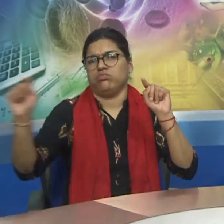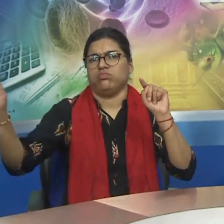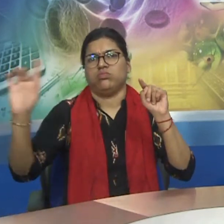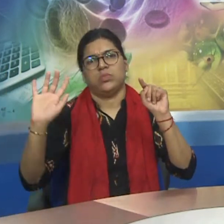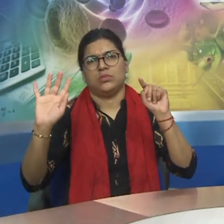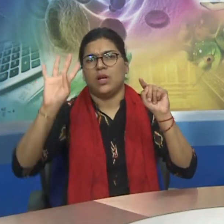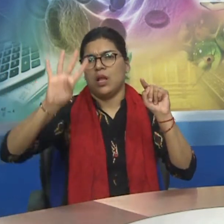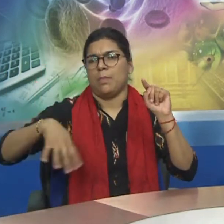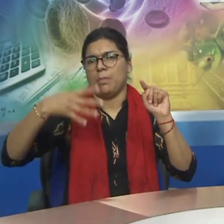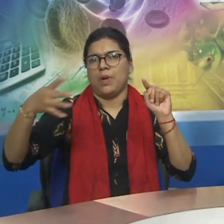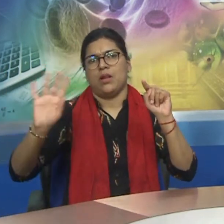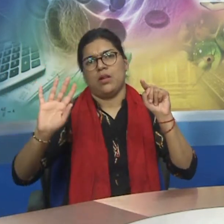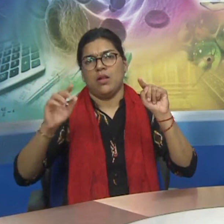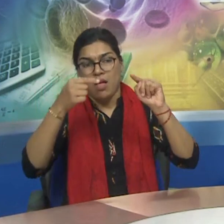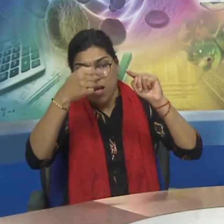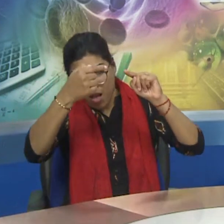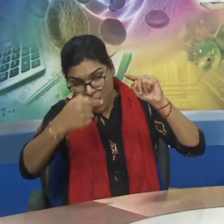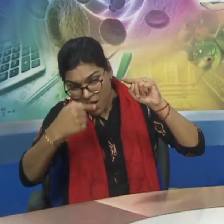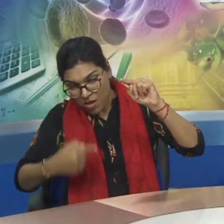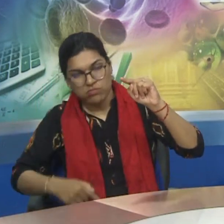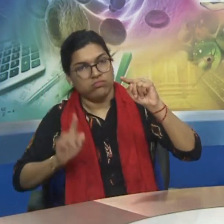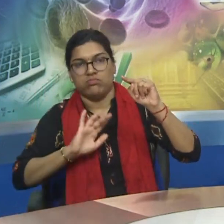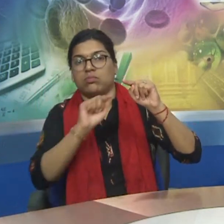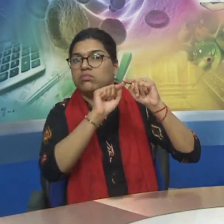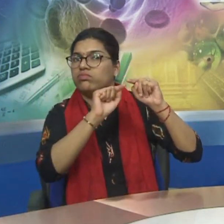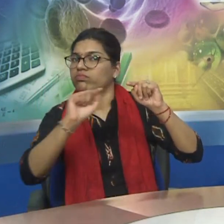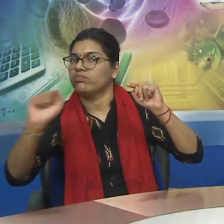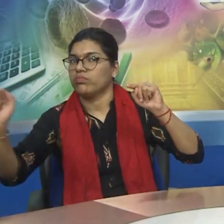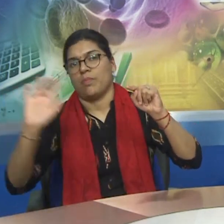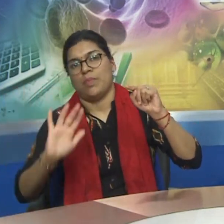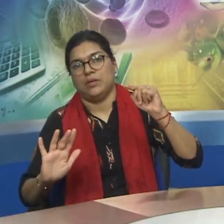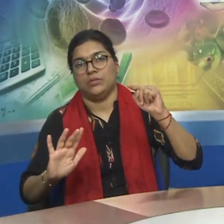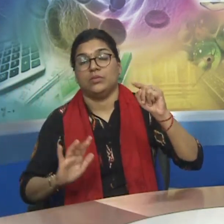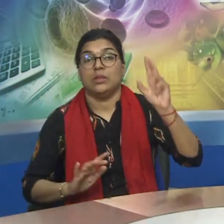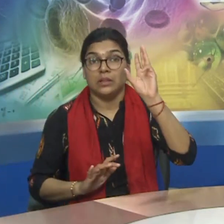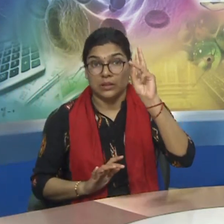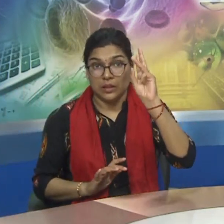row labels. Option C, rows.